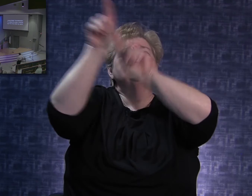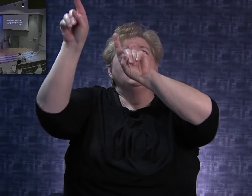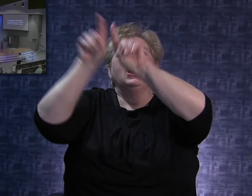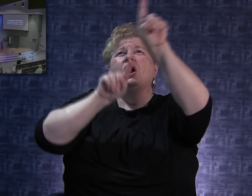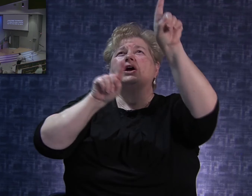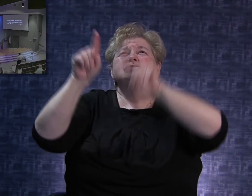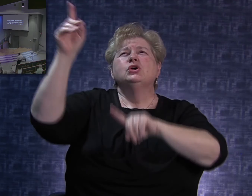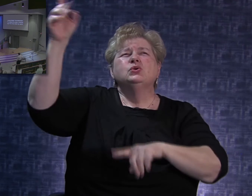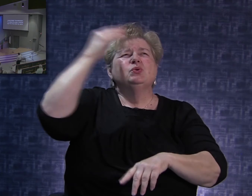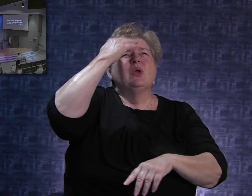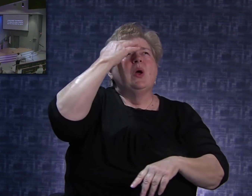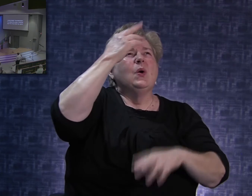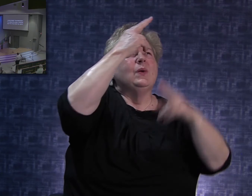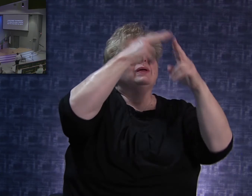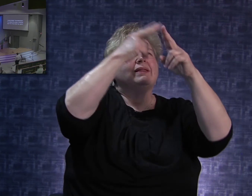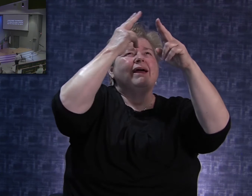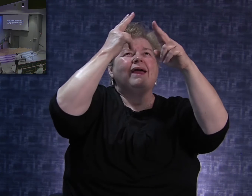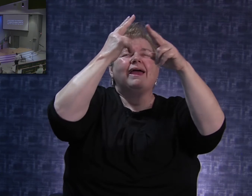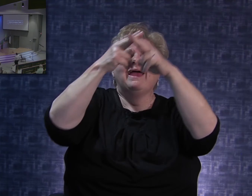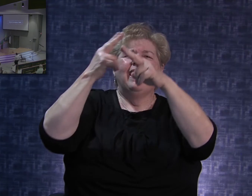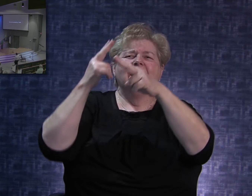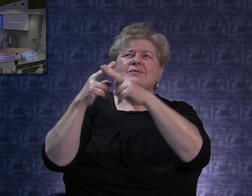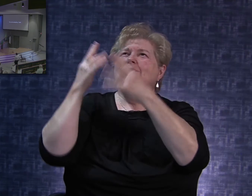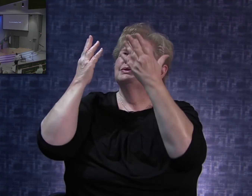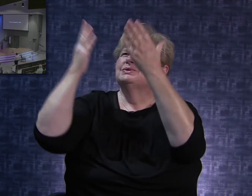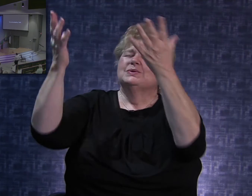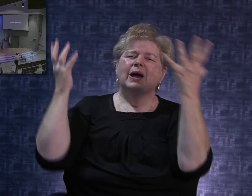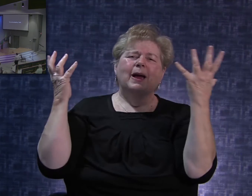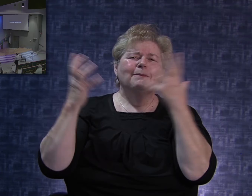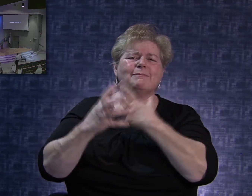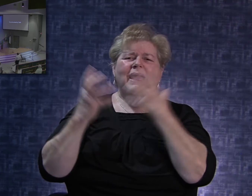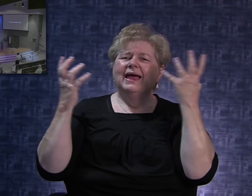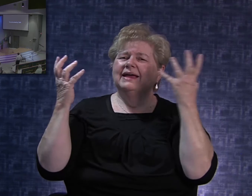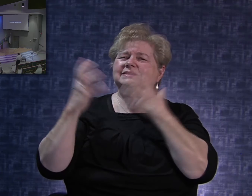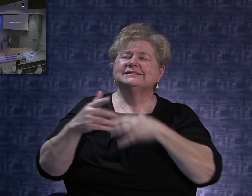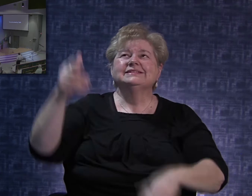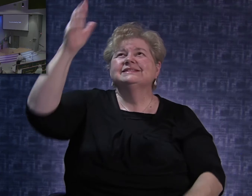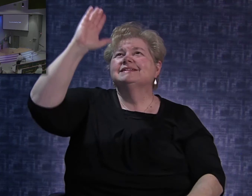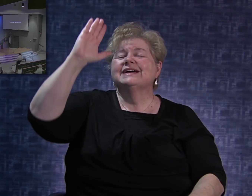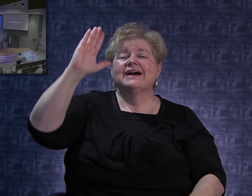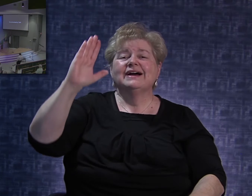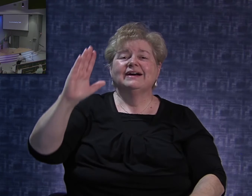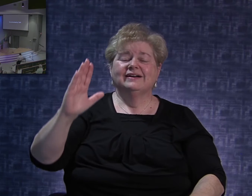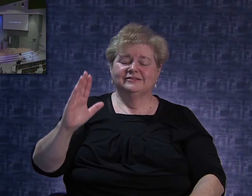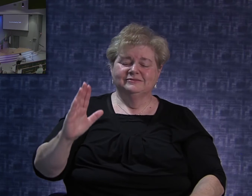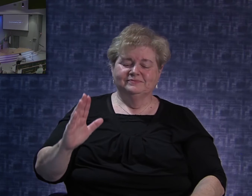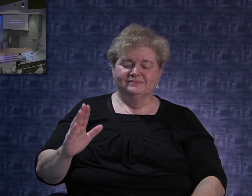the sky and you know them by name. You are amazing,